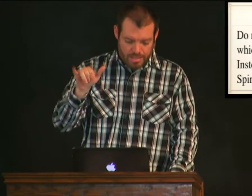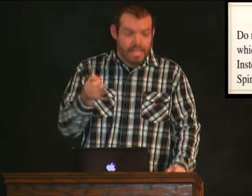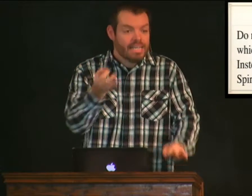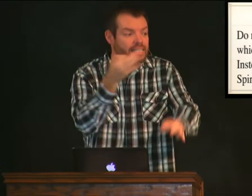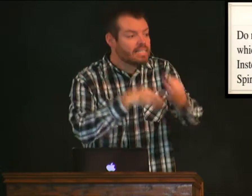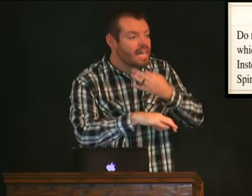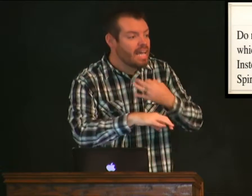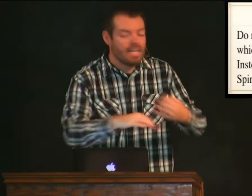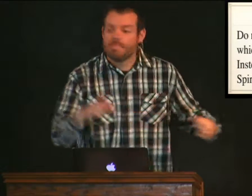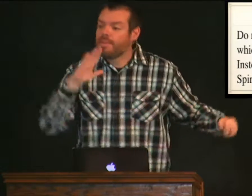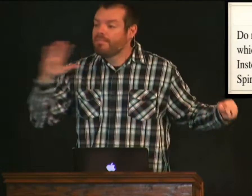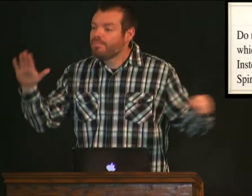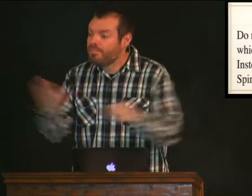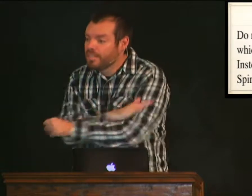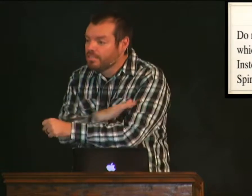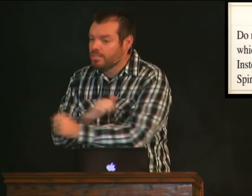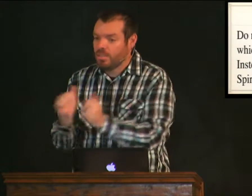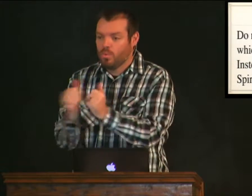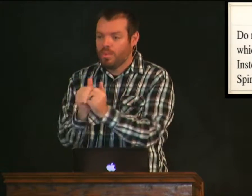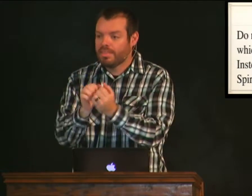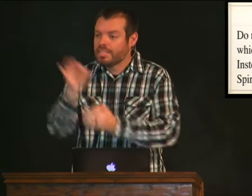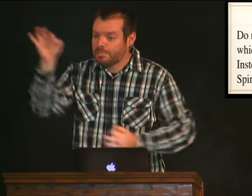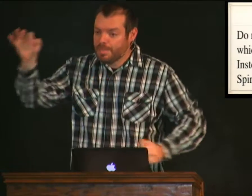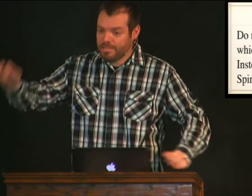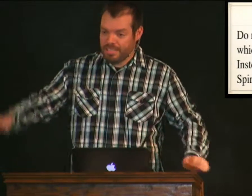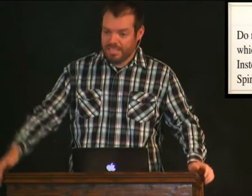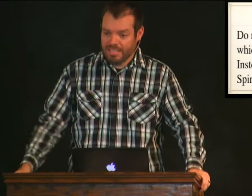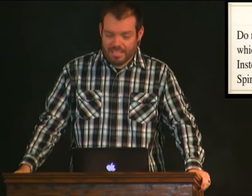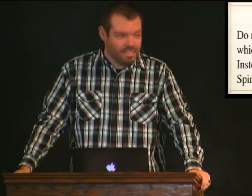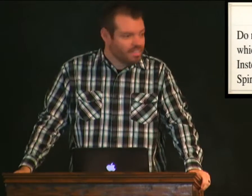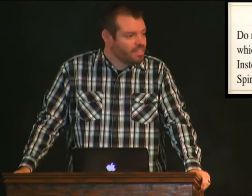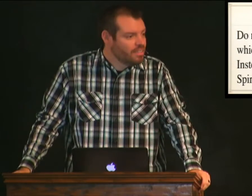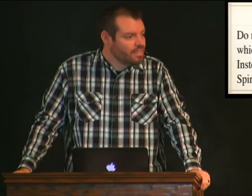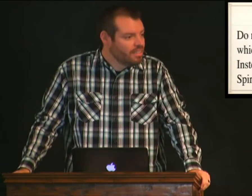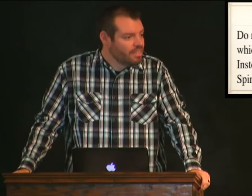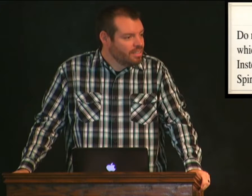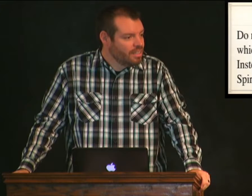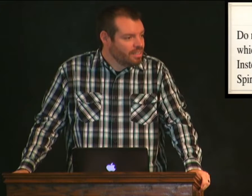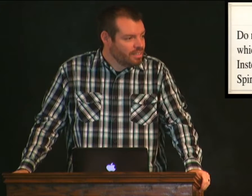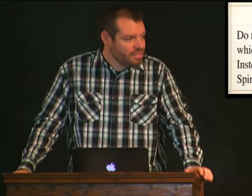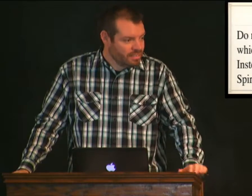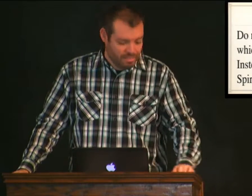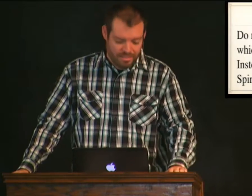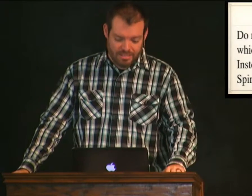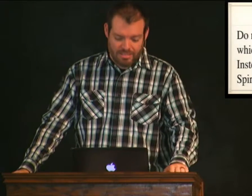debauchery. Instead, be filled with the Spirit.